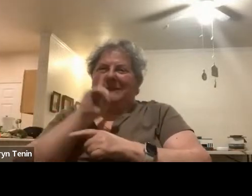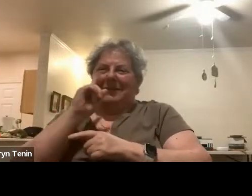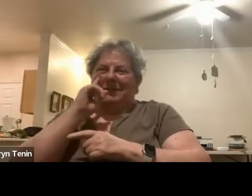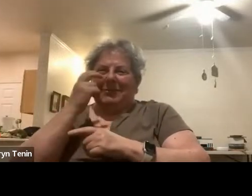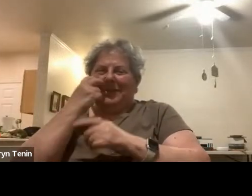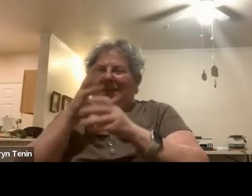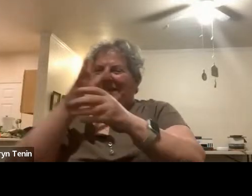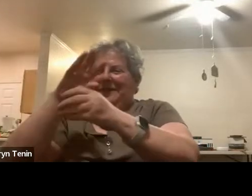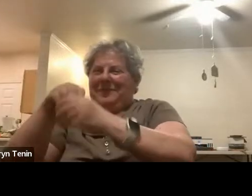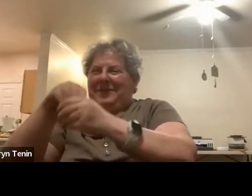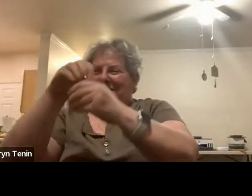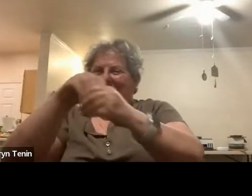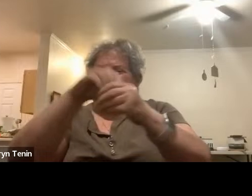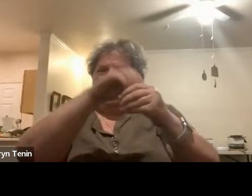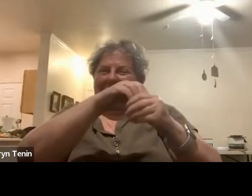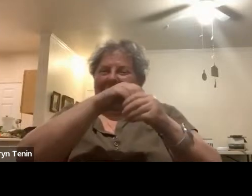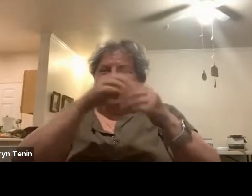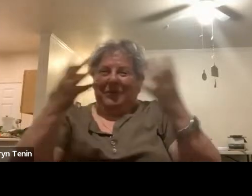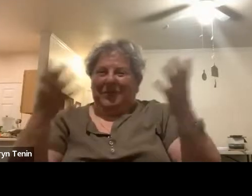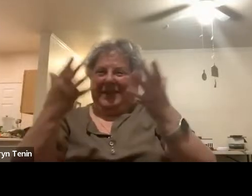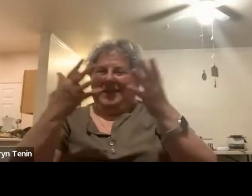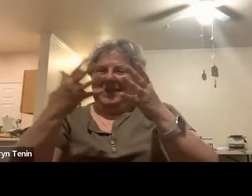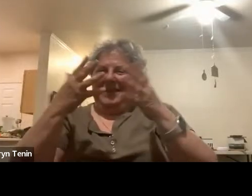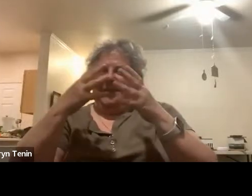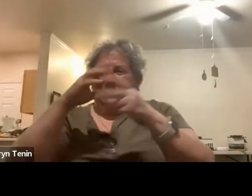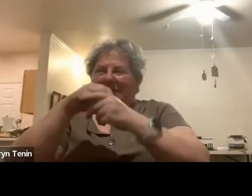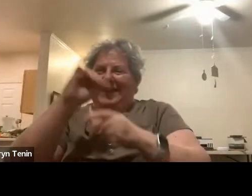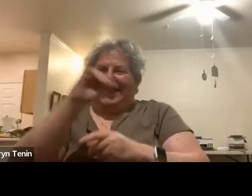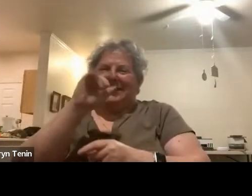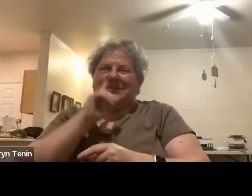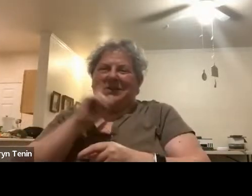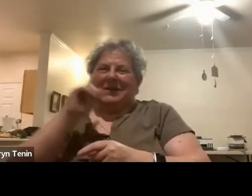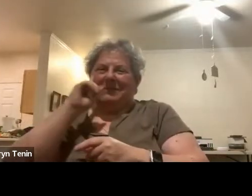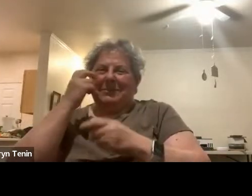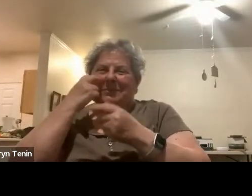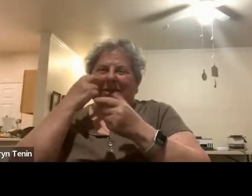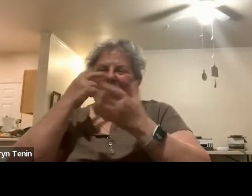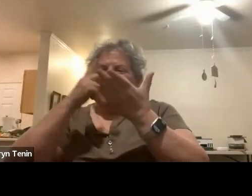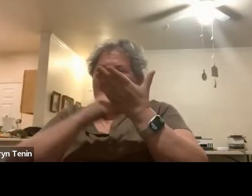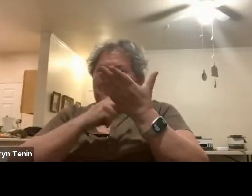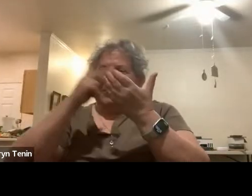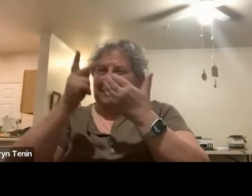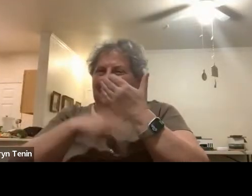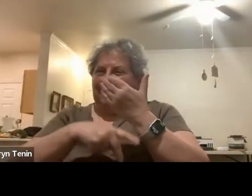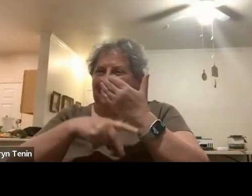We want to be a model for the deafblind community.